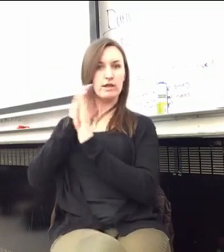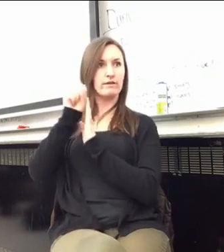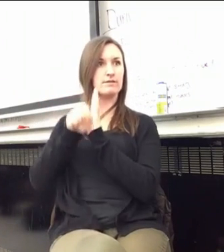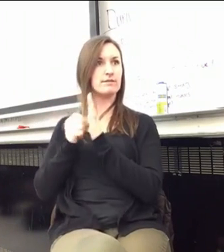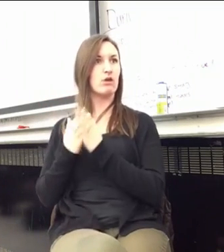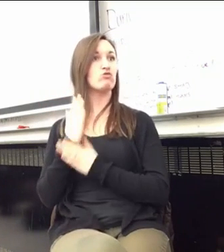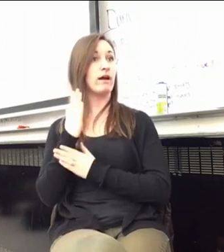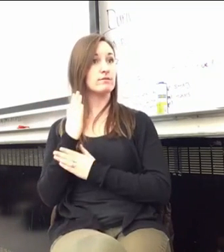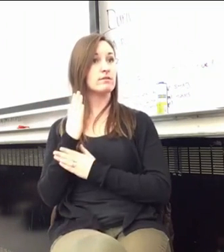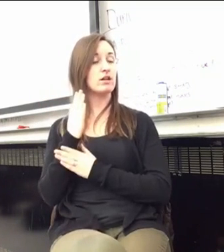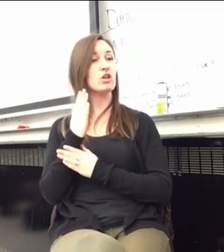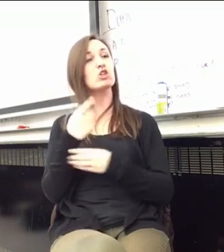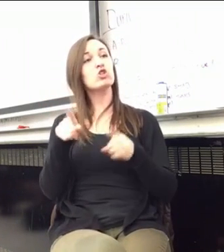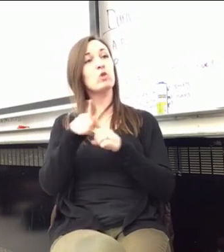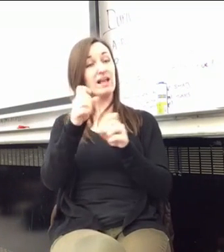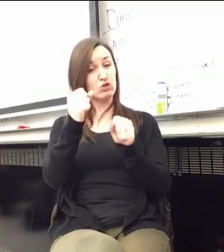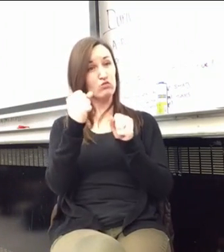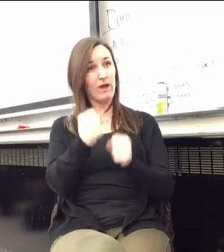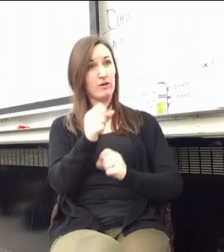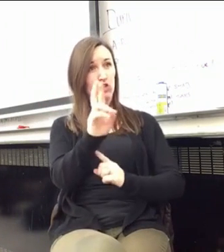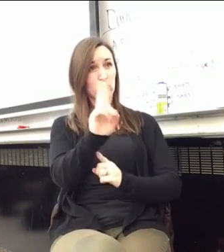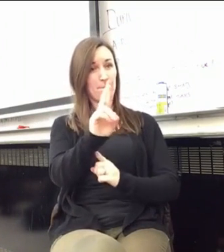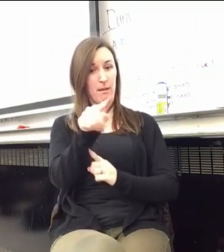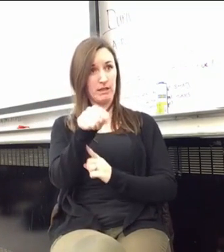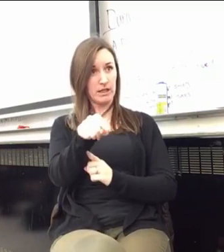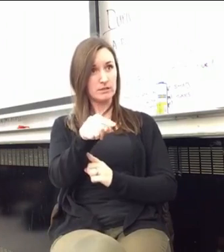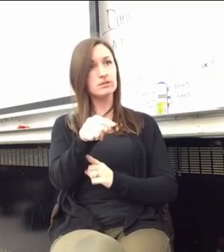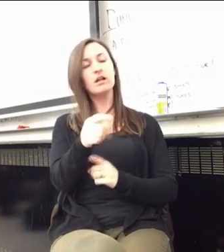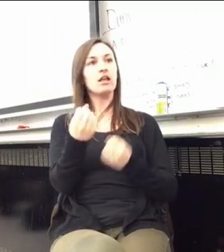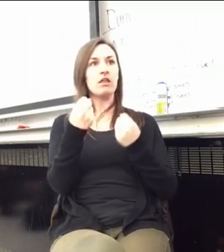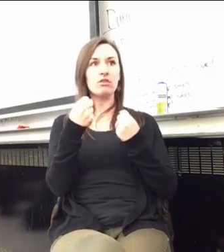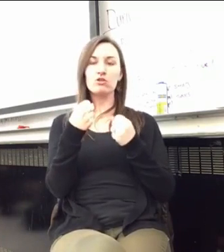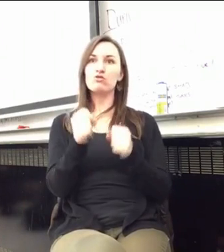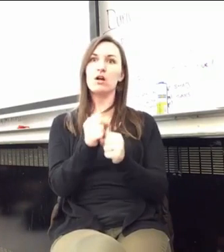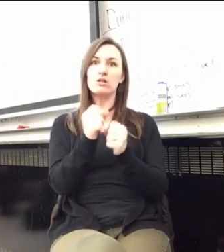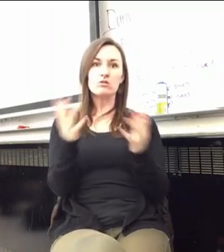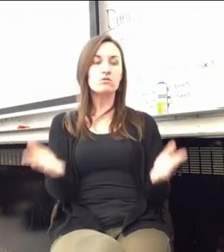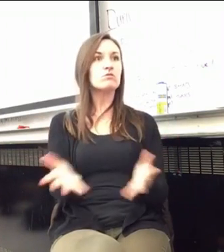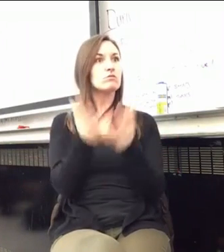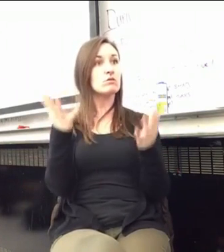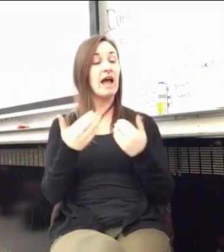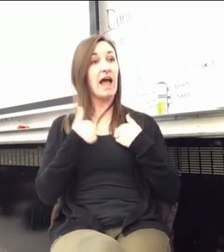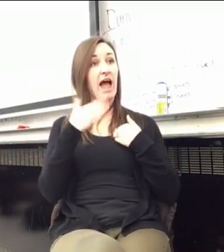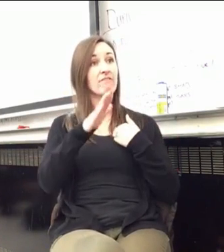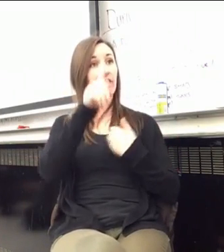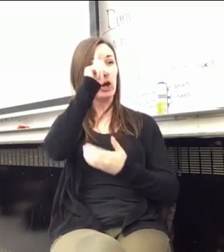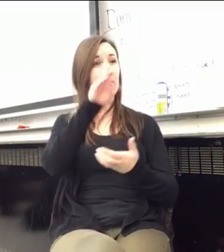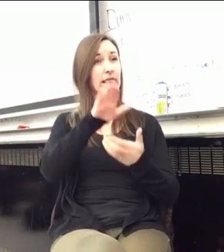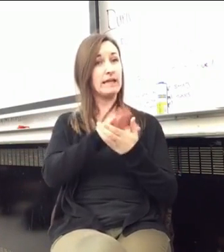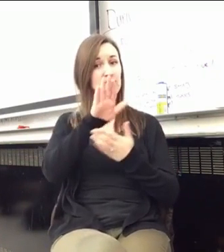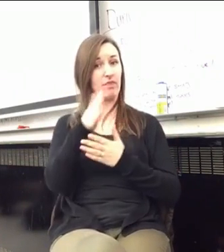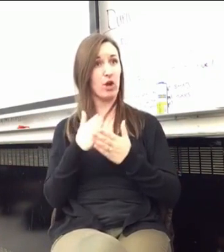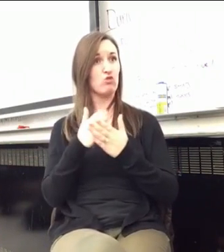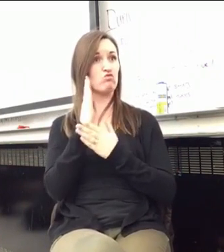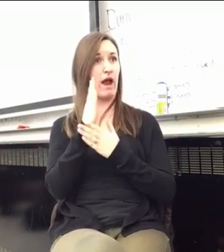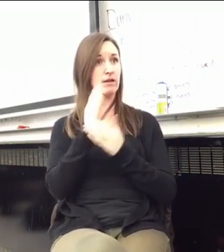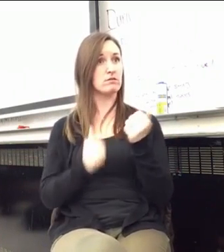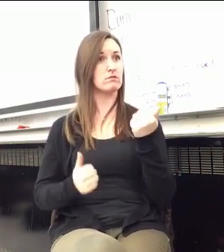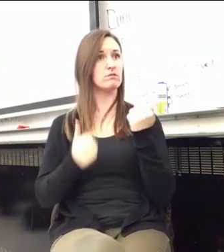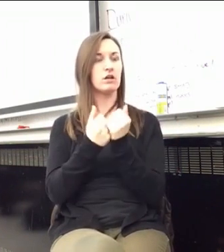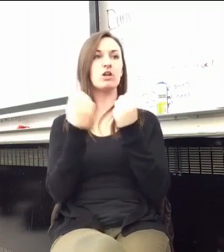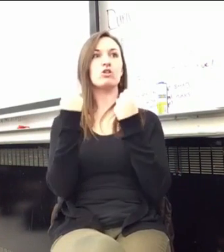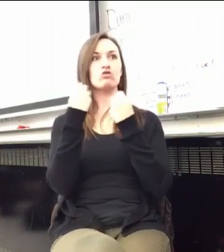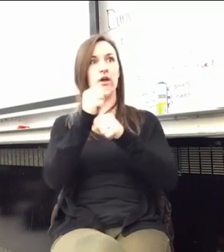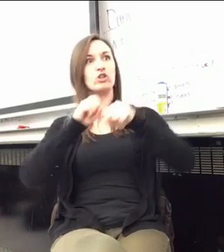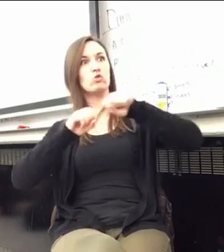Now, as radical Republicans begin to push their beliefs and all their laws into Congress, Andrew Jackson is going to